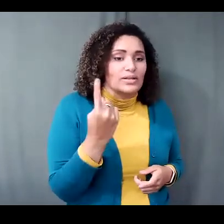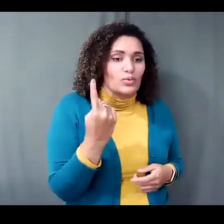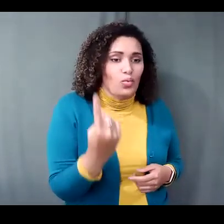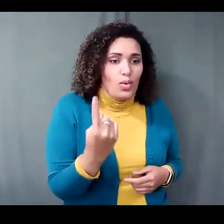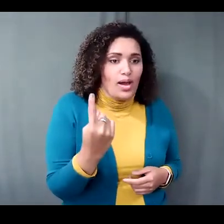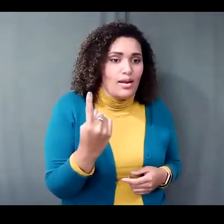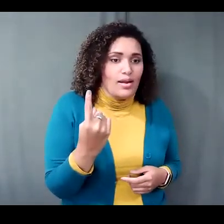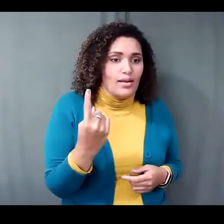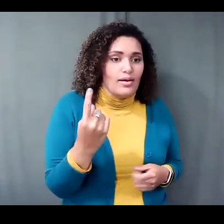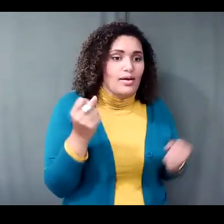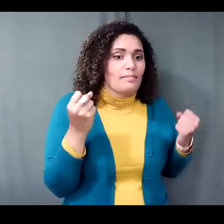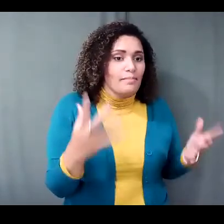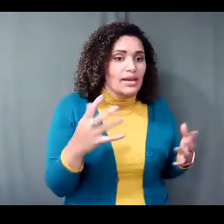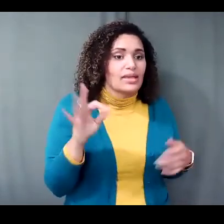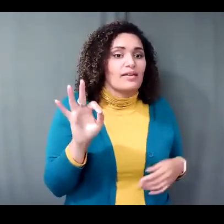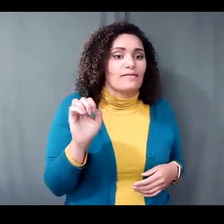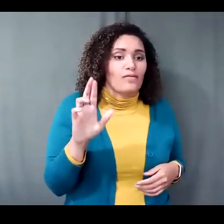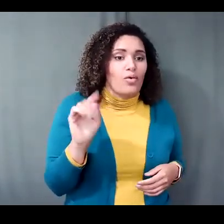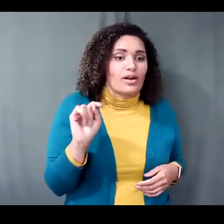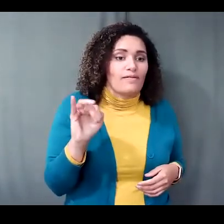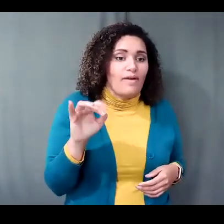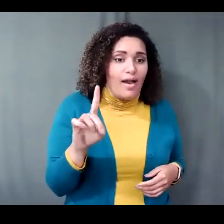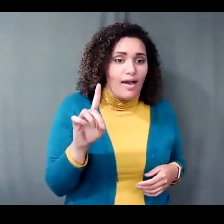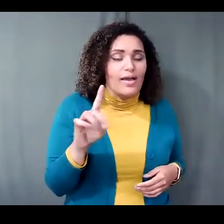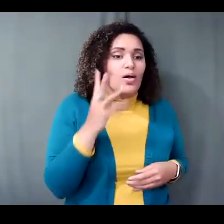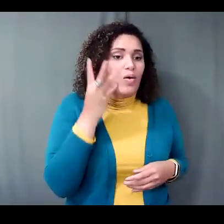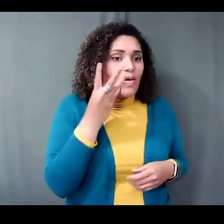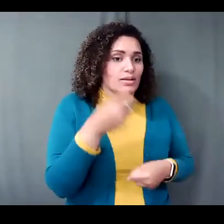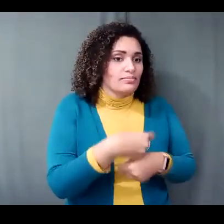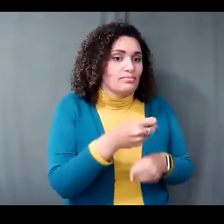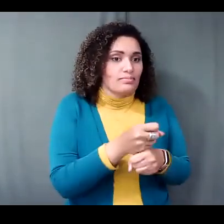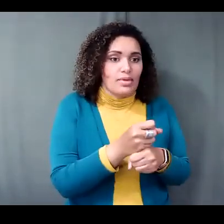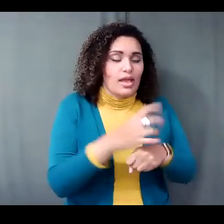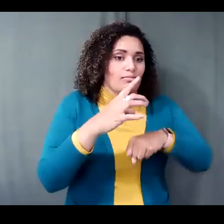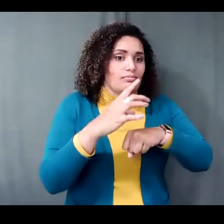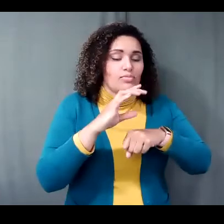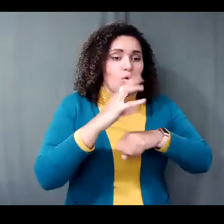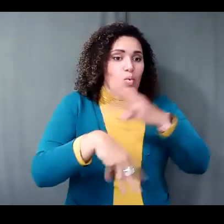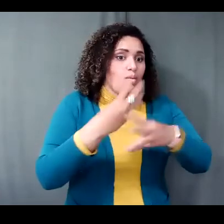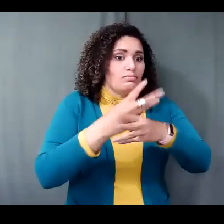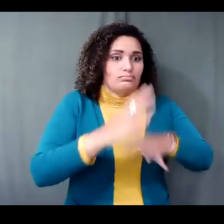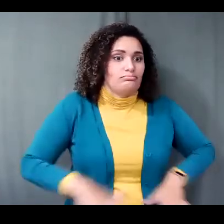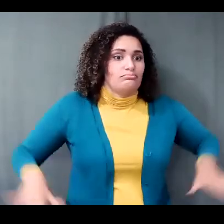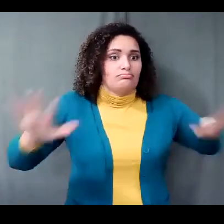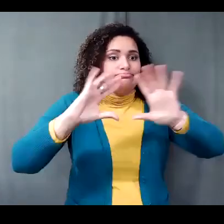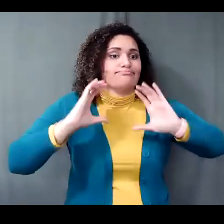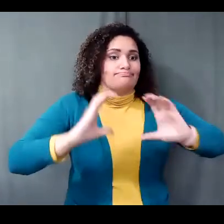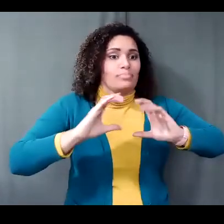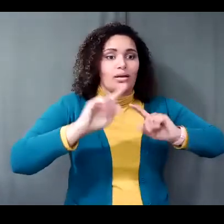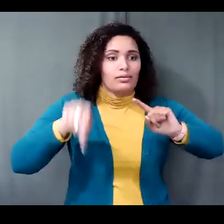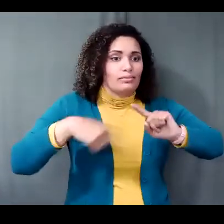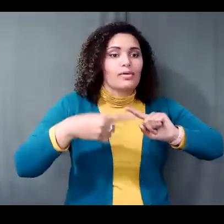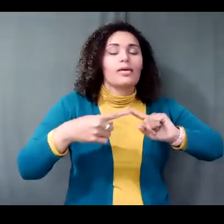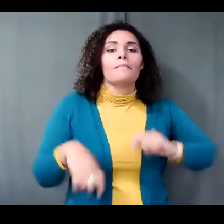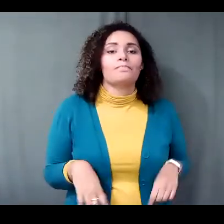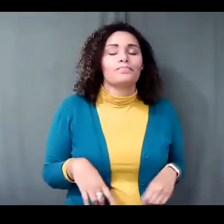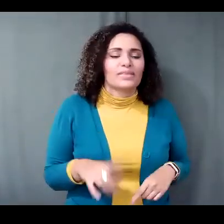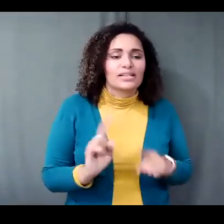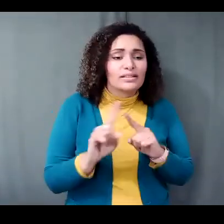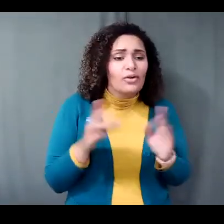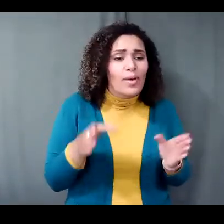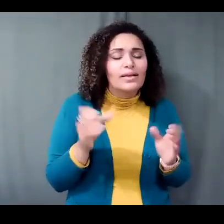many fortified wines made around the world in very different ways. And like a lot of good